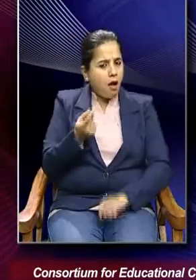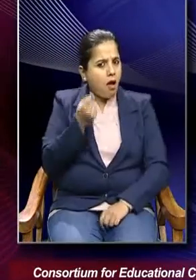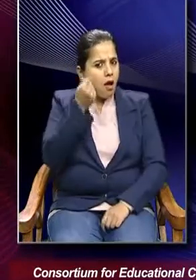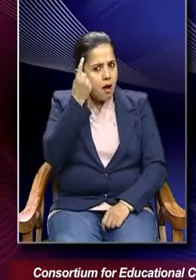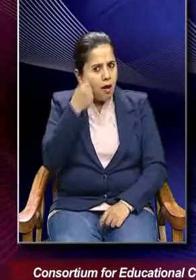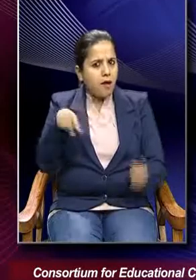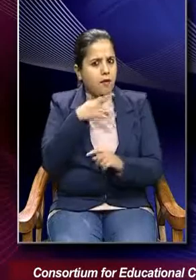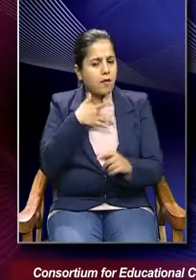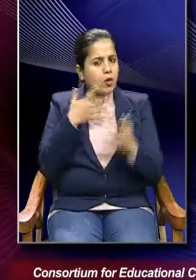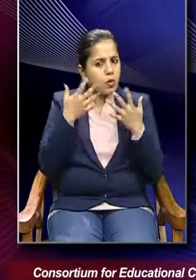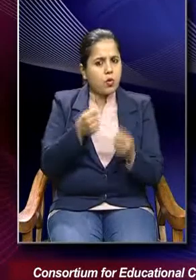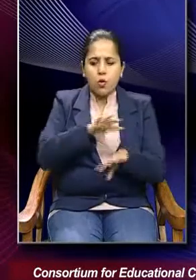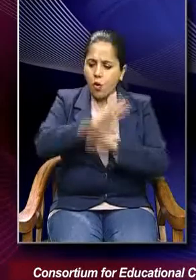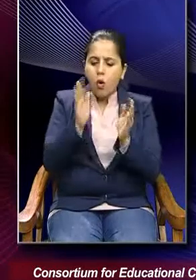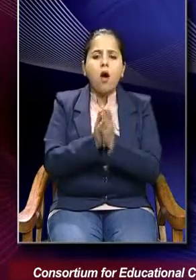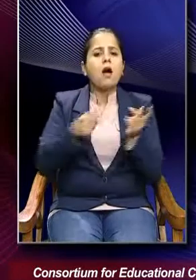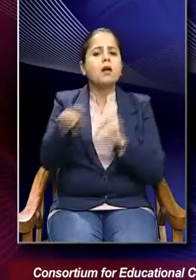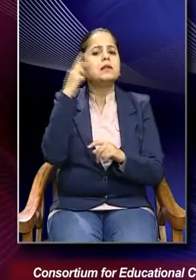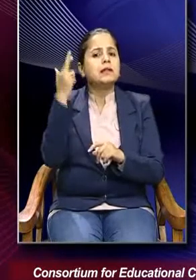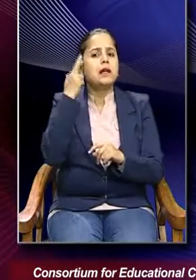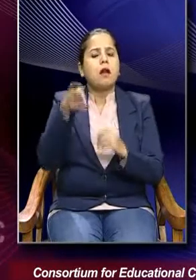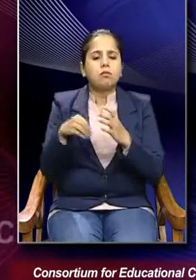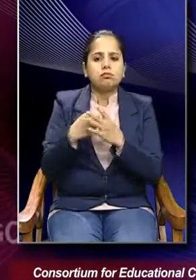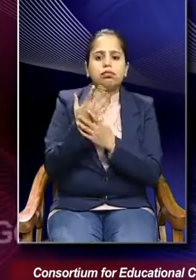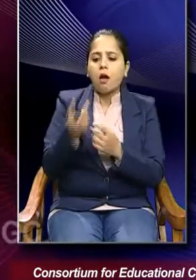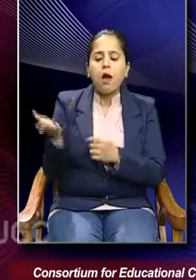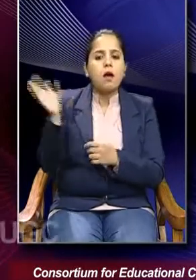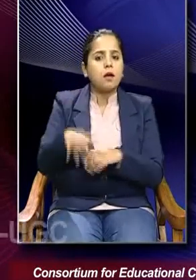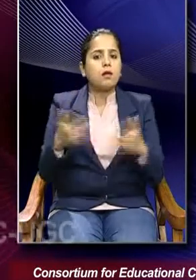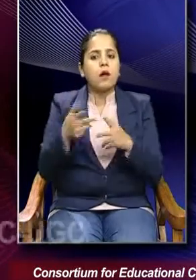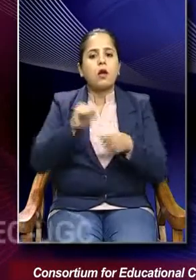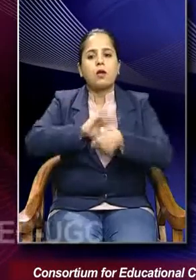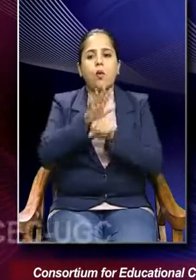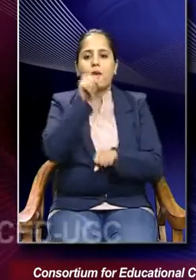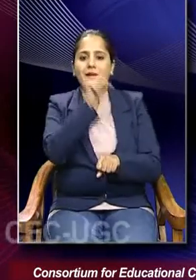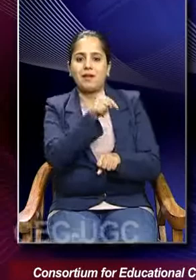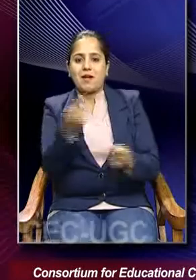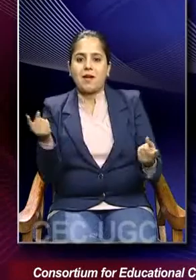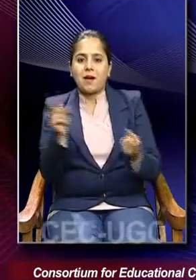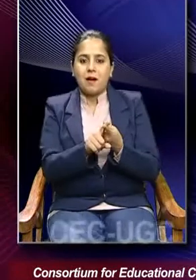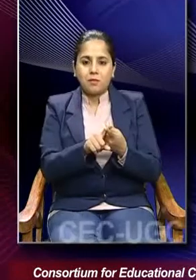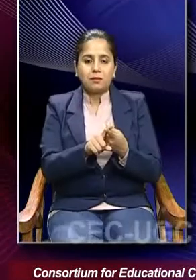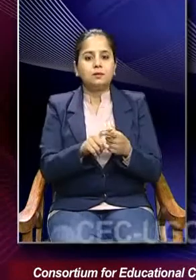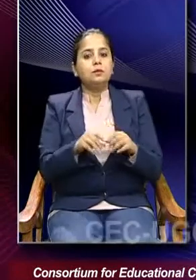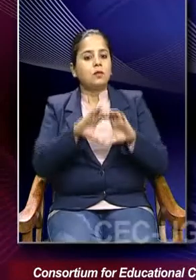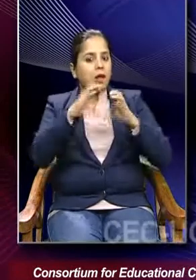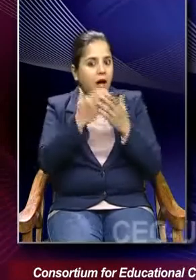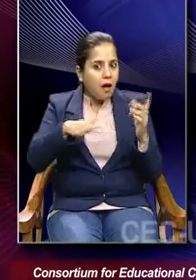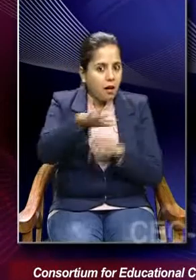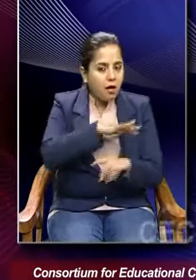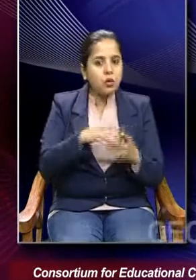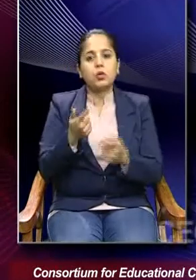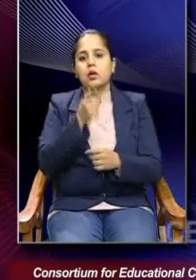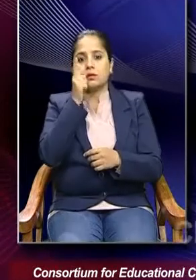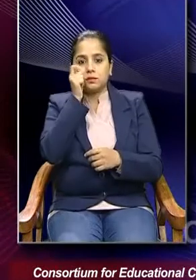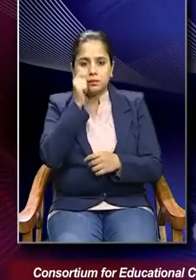of all these conditions emerging from a pandemic. So class structure, gender, we were leading a lot